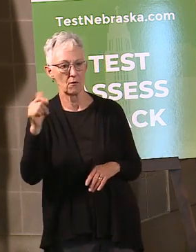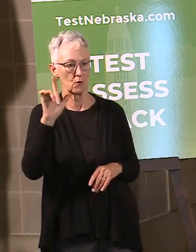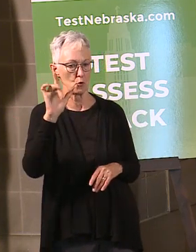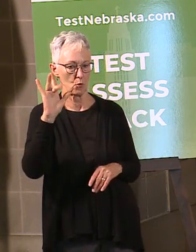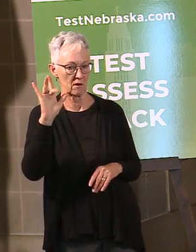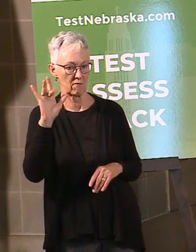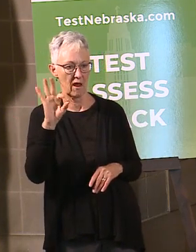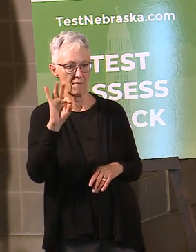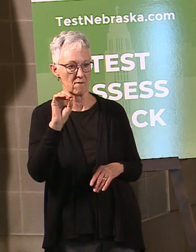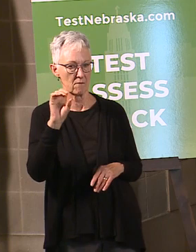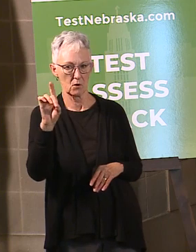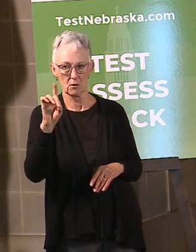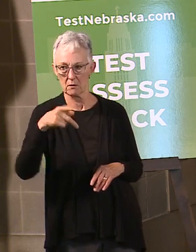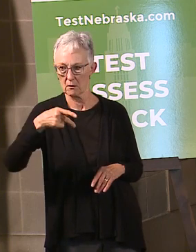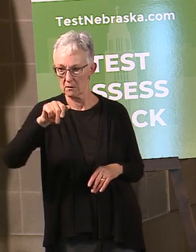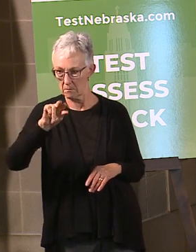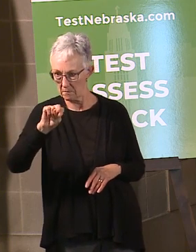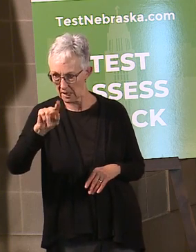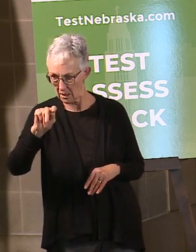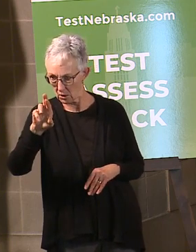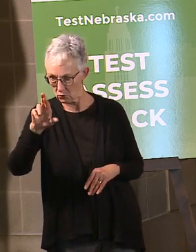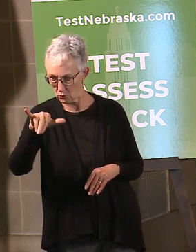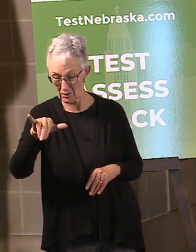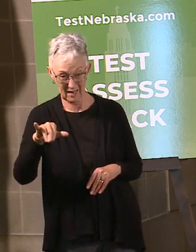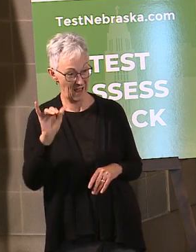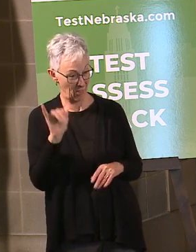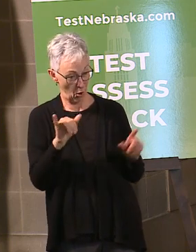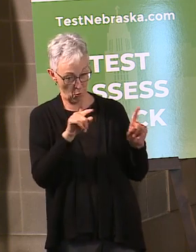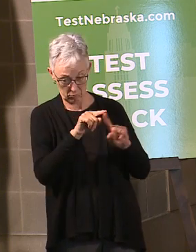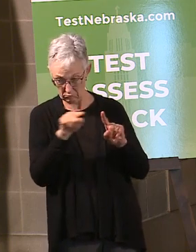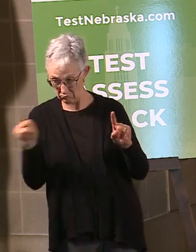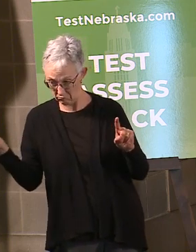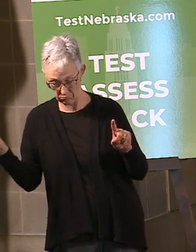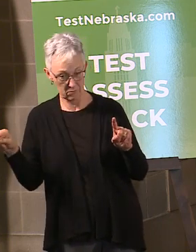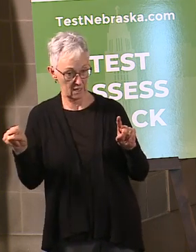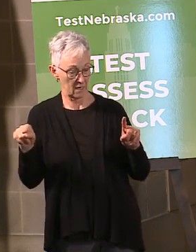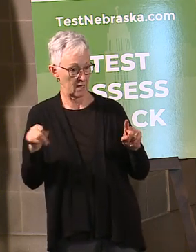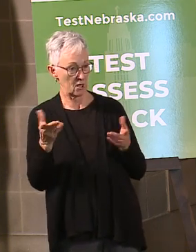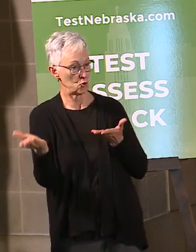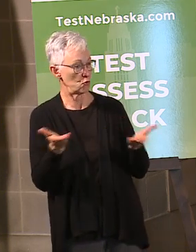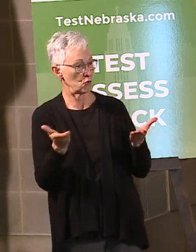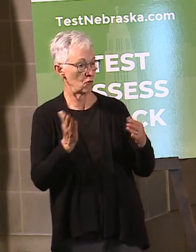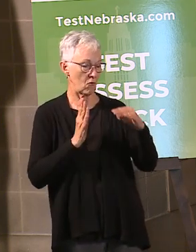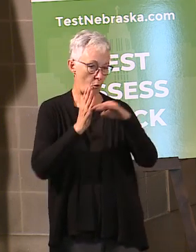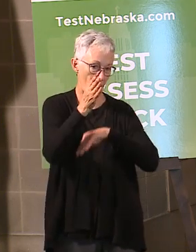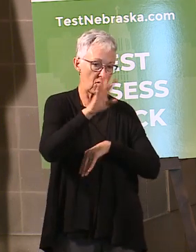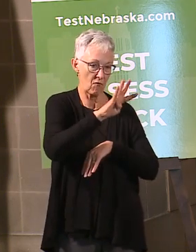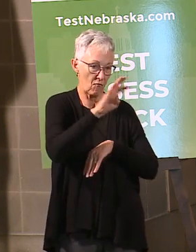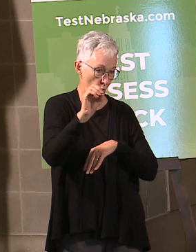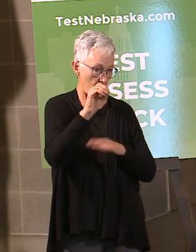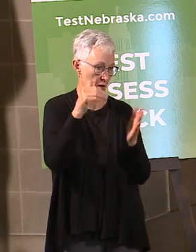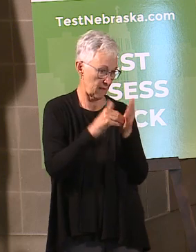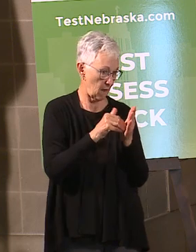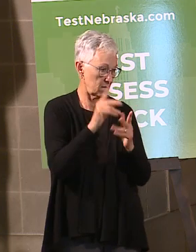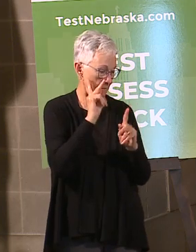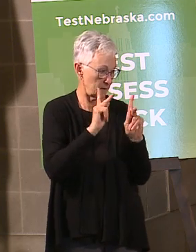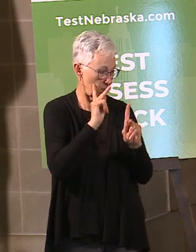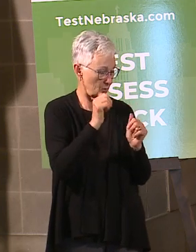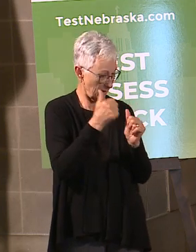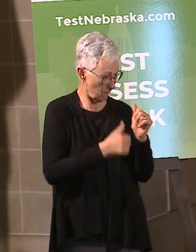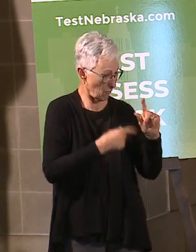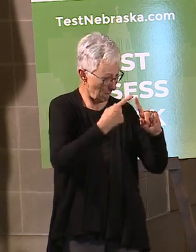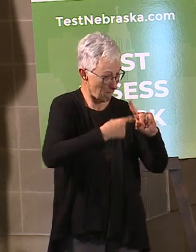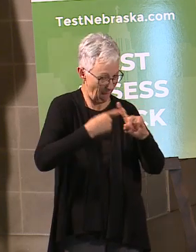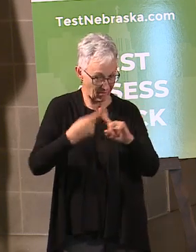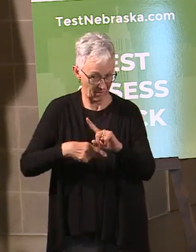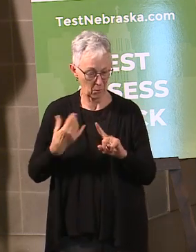pantries. Those food pantries serve over 40,000 people every month. And that's a lot of people.